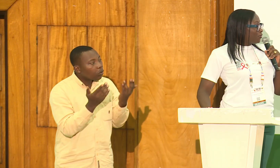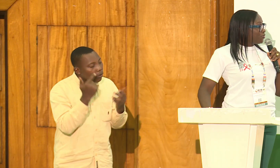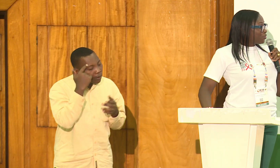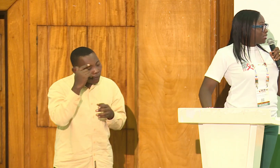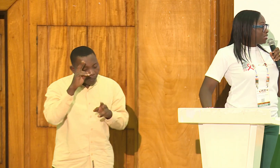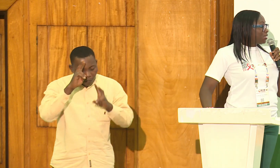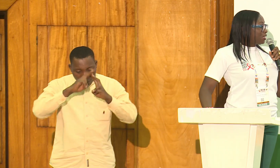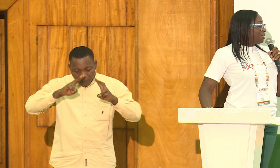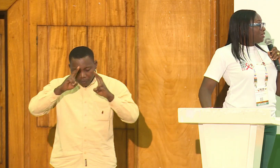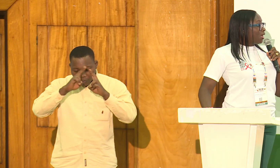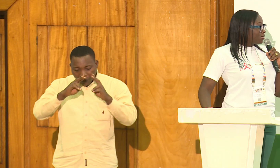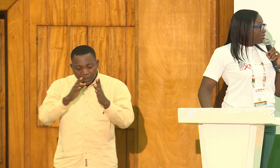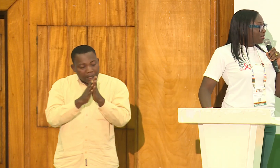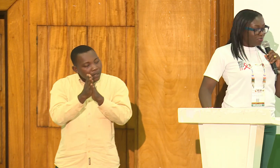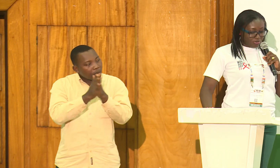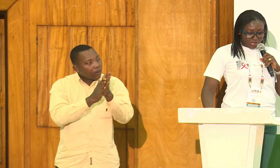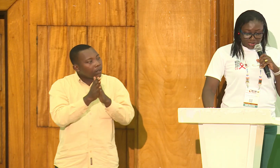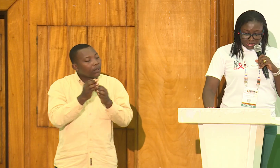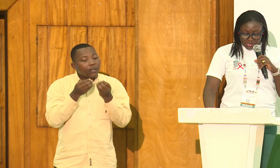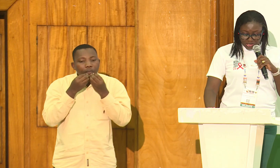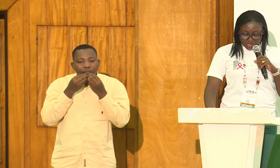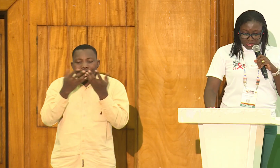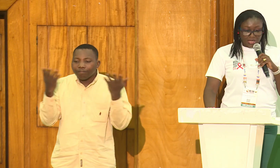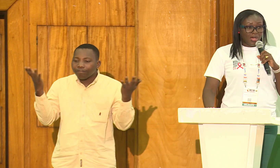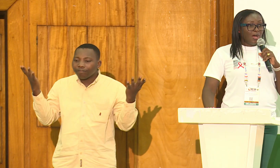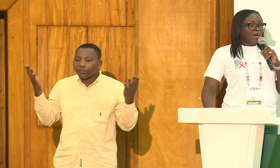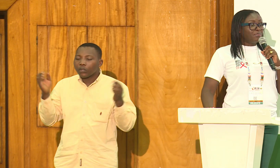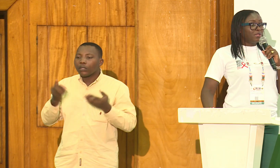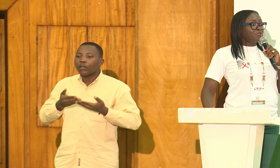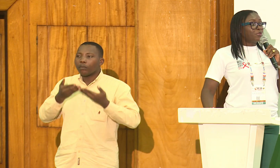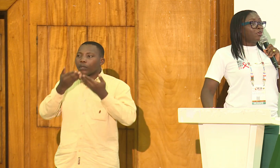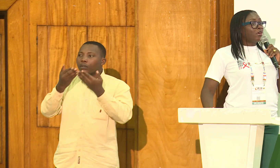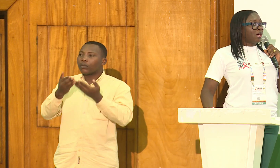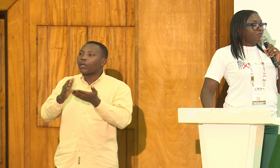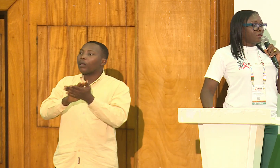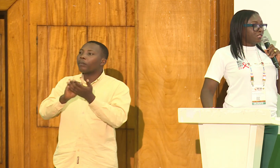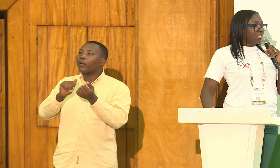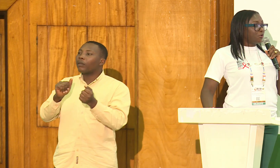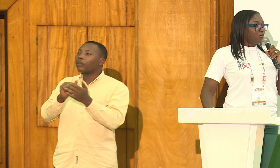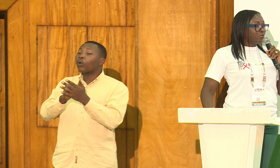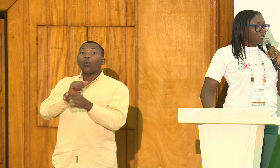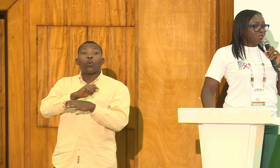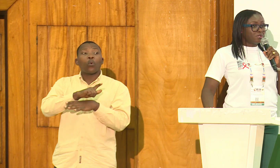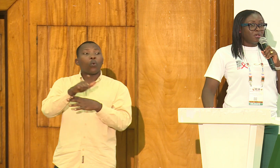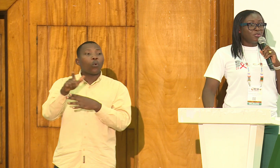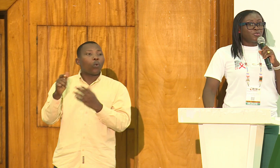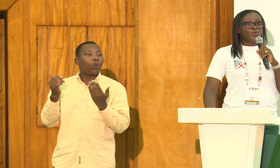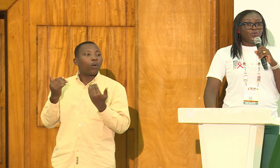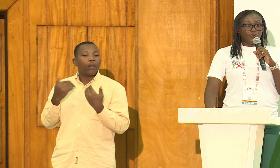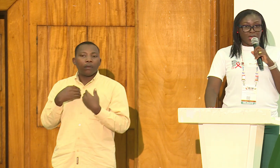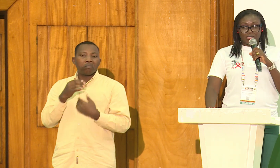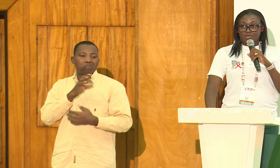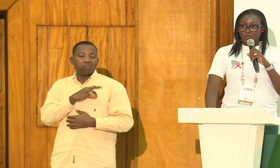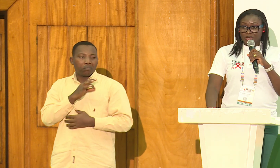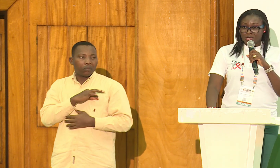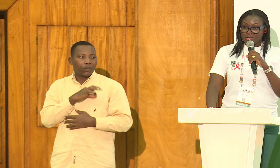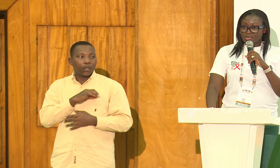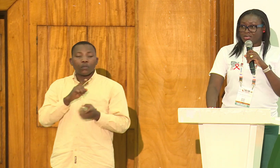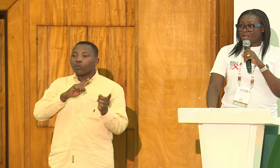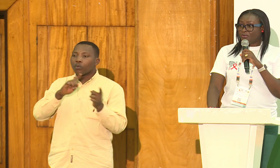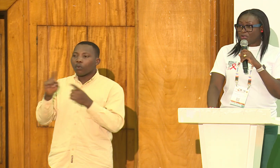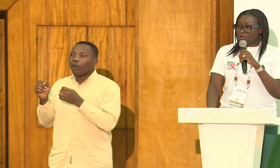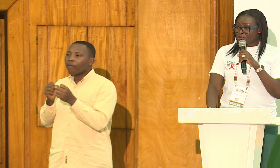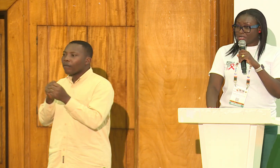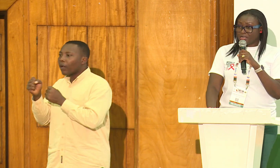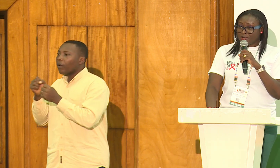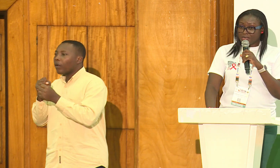your very interesting and enlightening presentation. I believe we all have our take-homes to go fight obesity